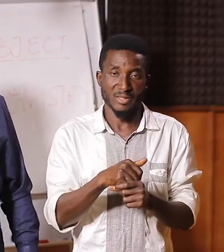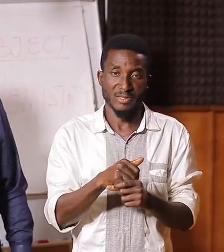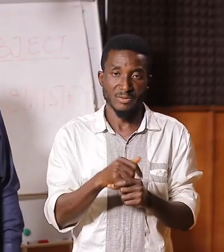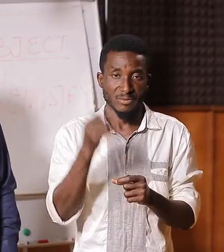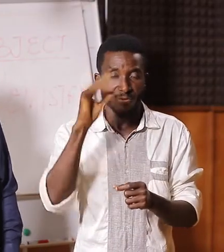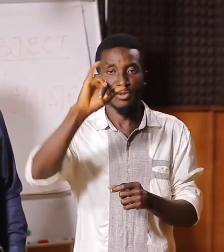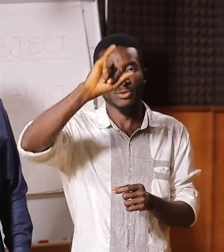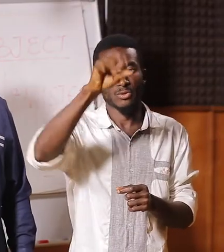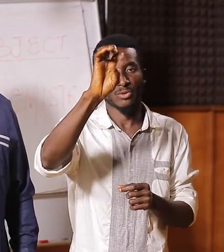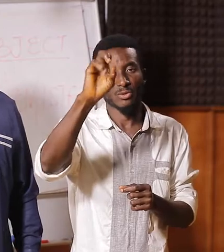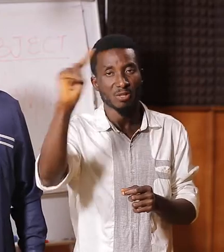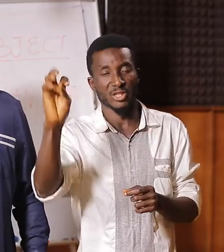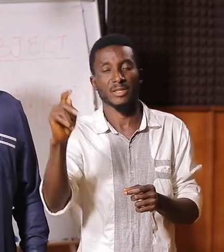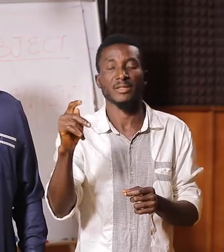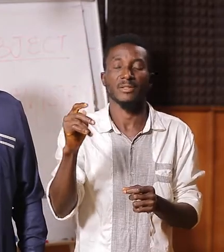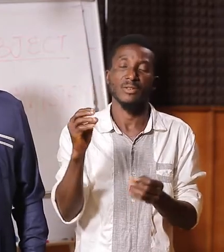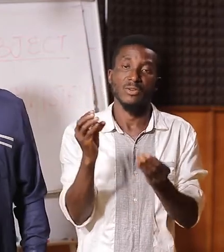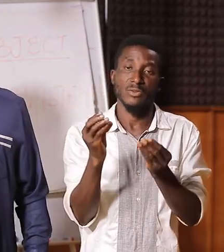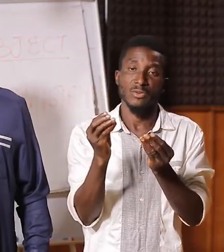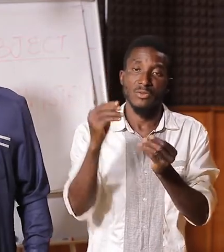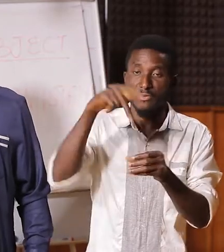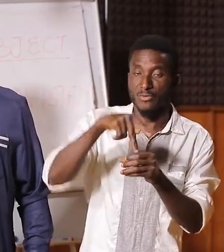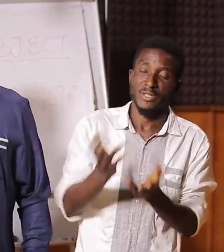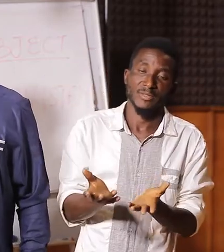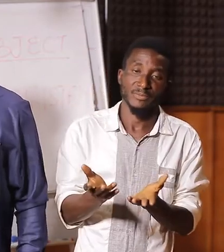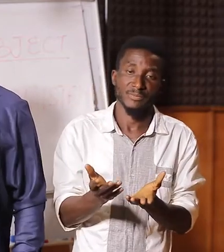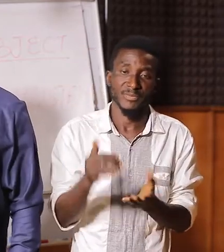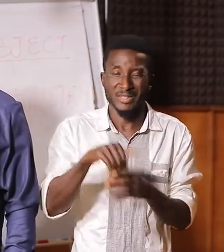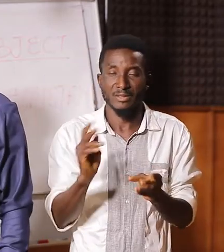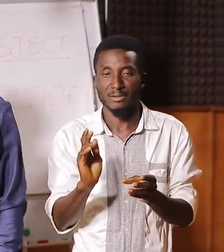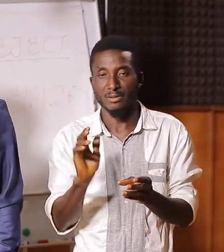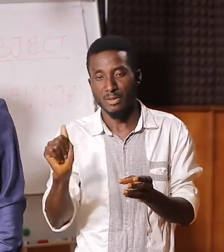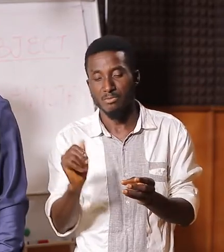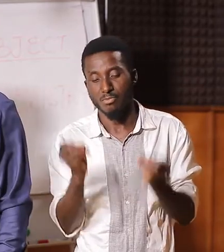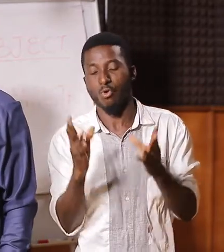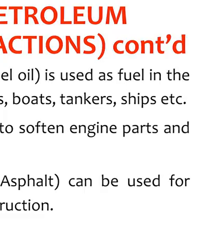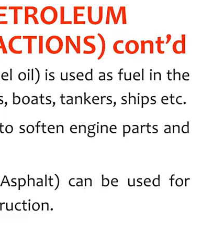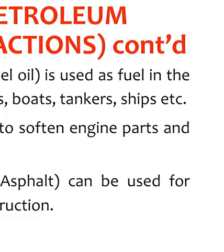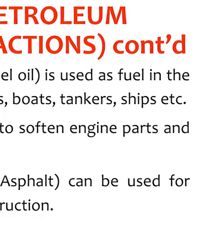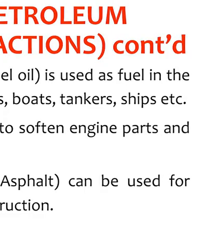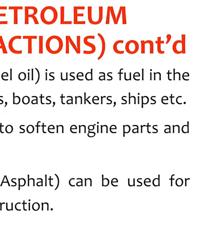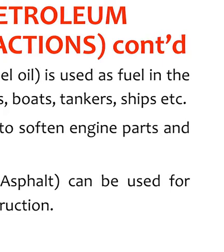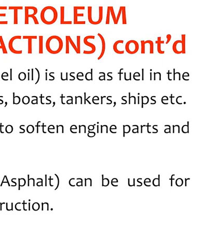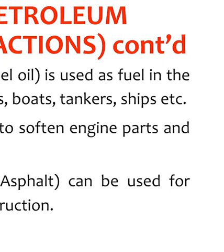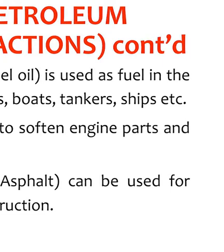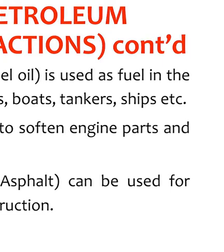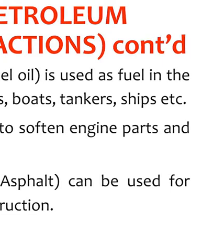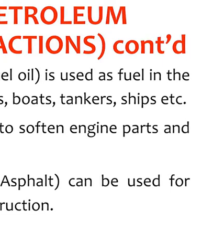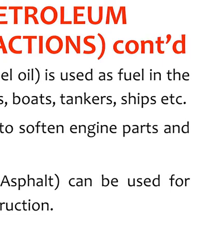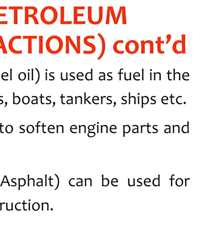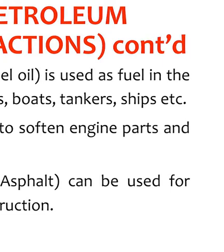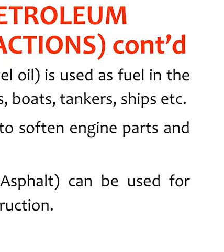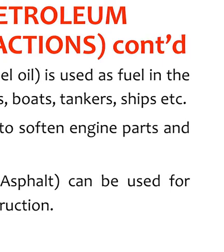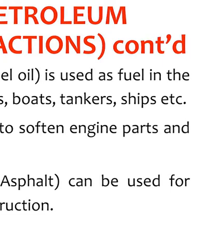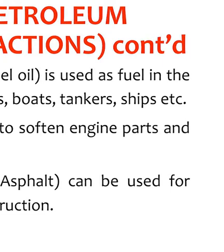as their own fuel, but in a more purified form than the one we are used to. We also have what we call